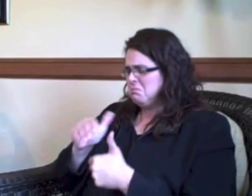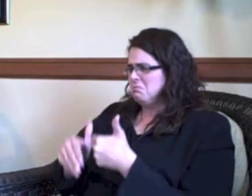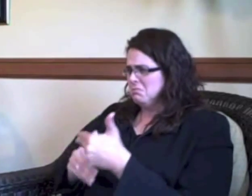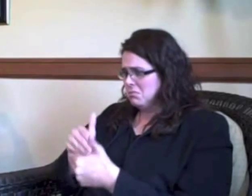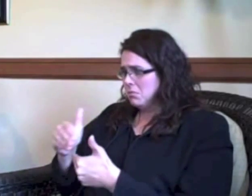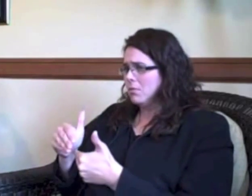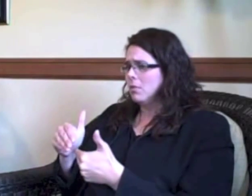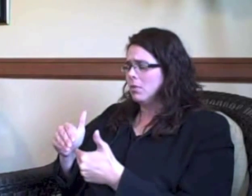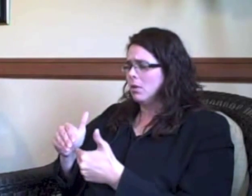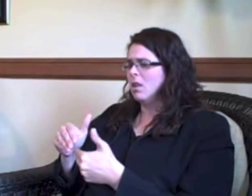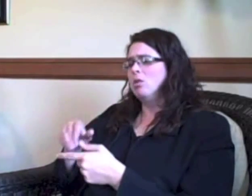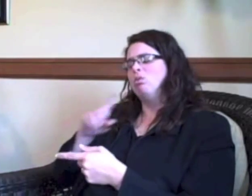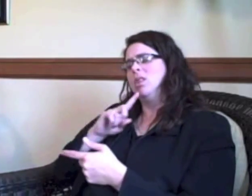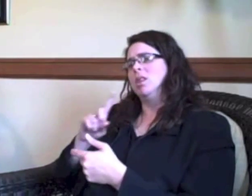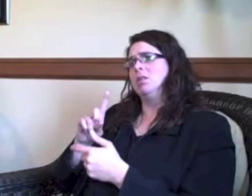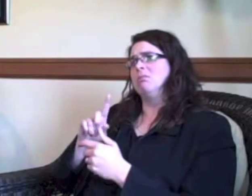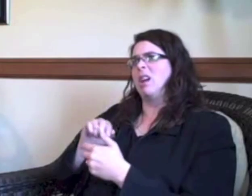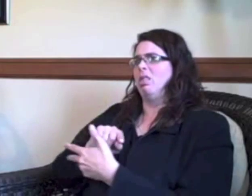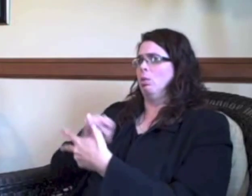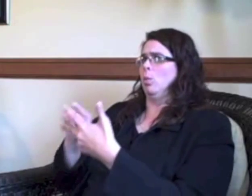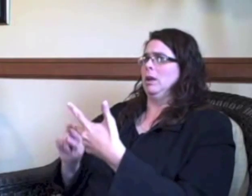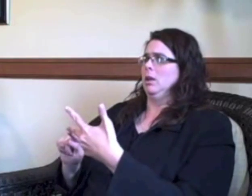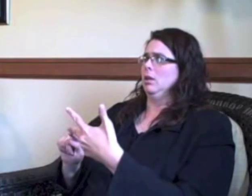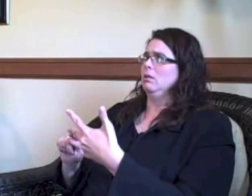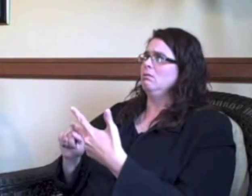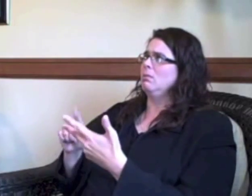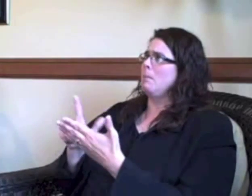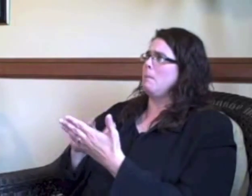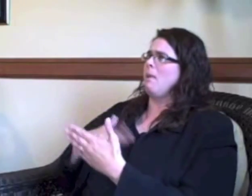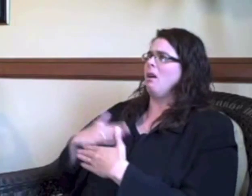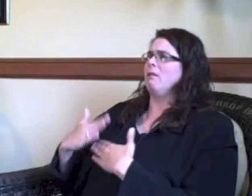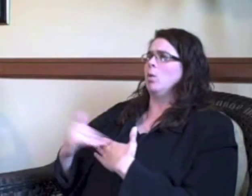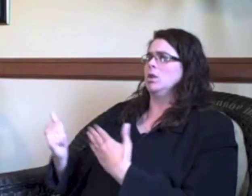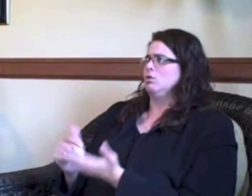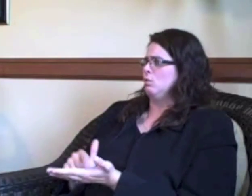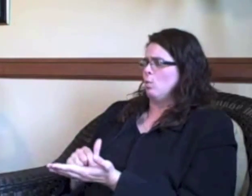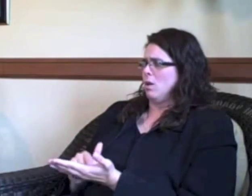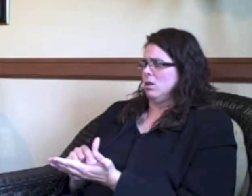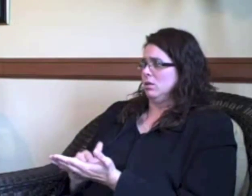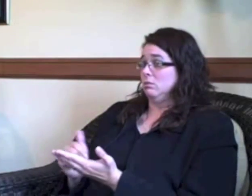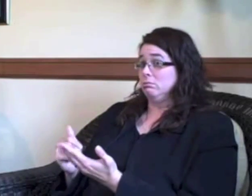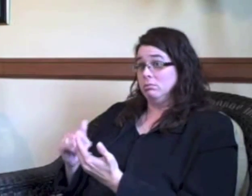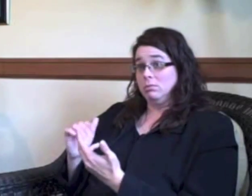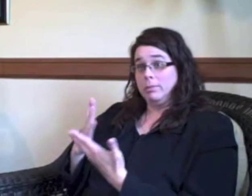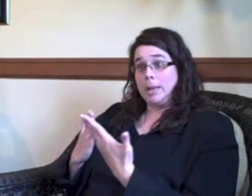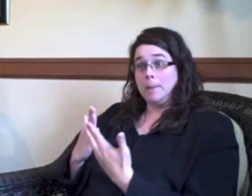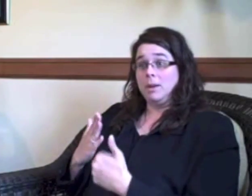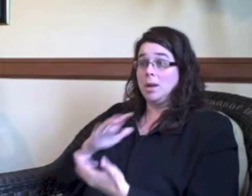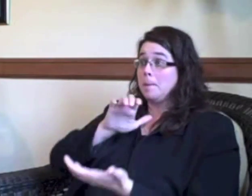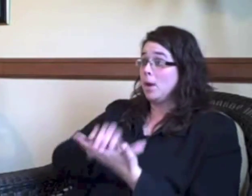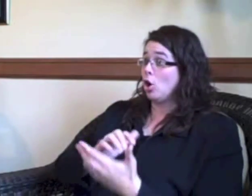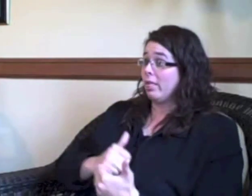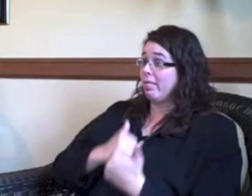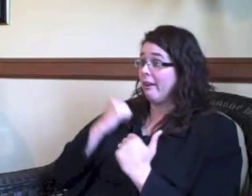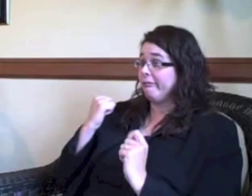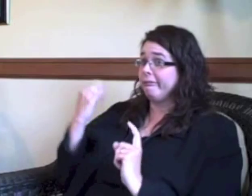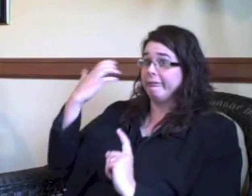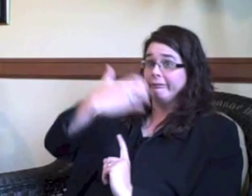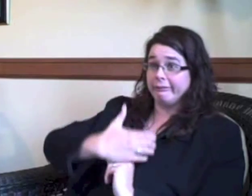are the 7 steps of discernment. And as I was going through that, the first 3, I didn't really understand what